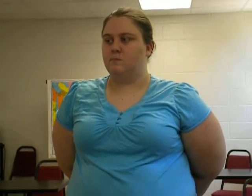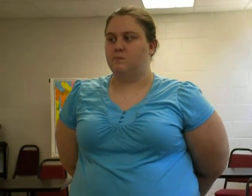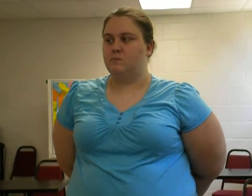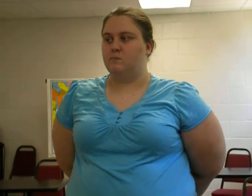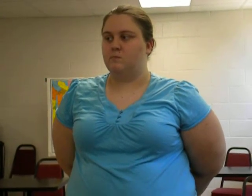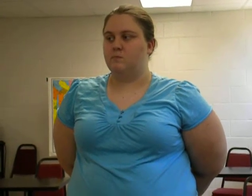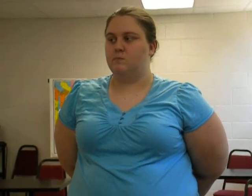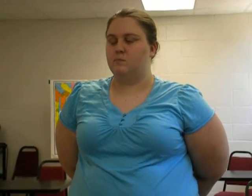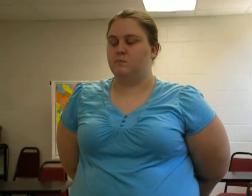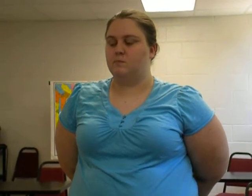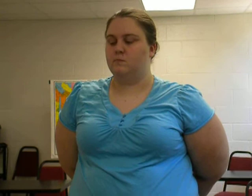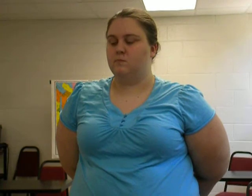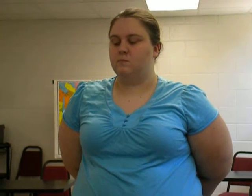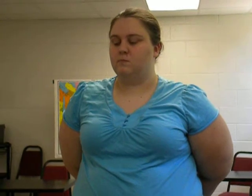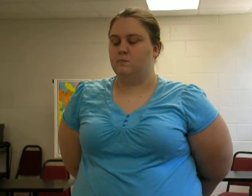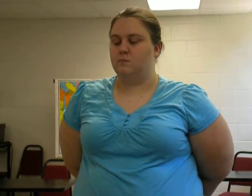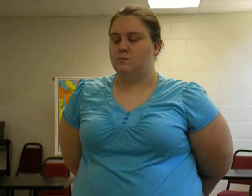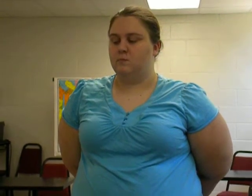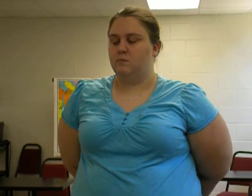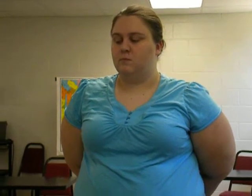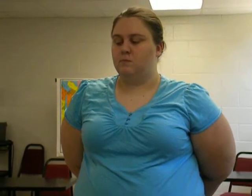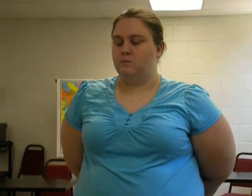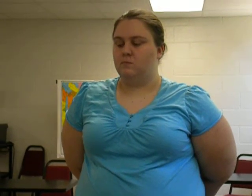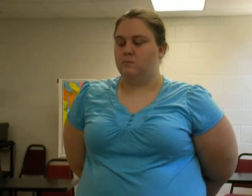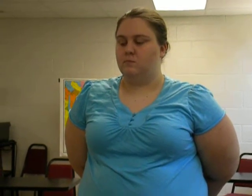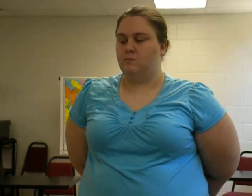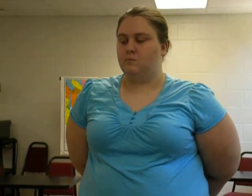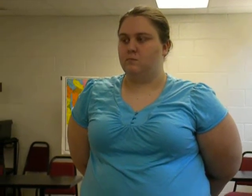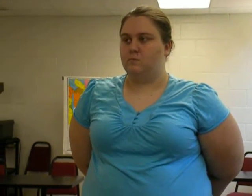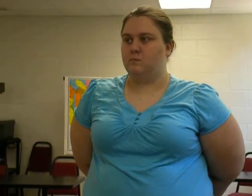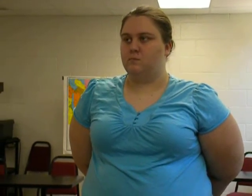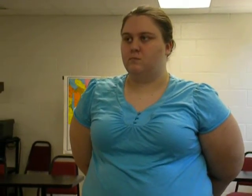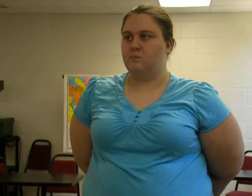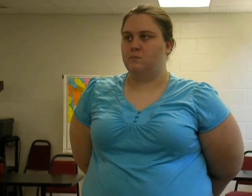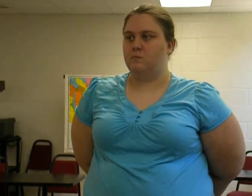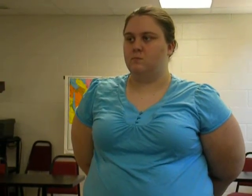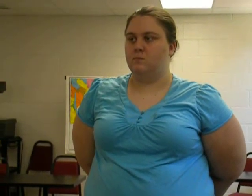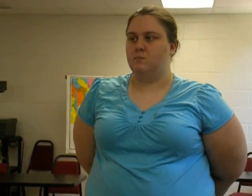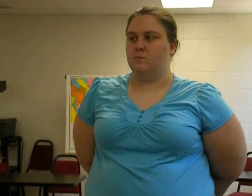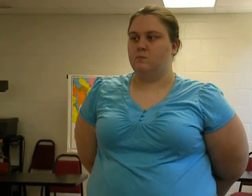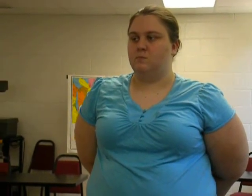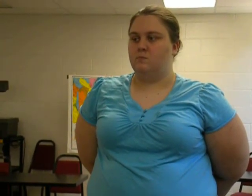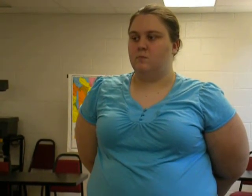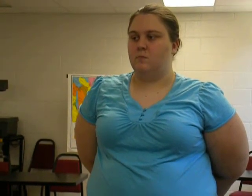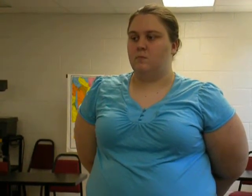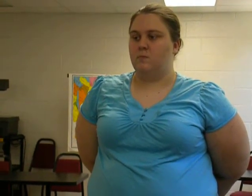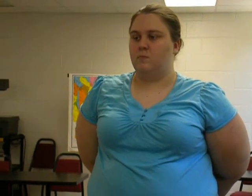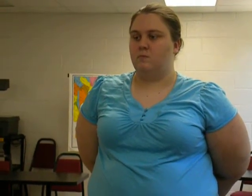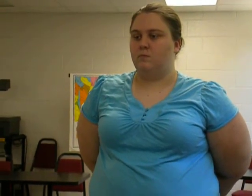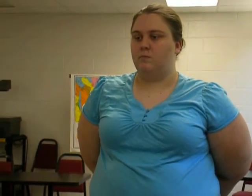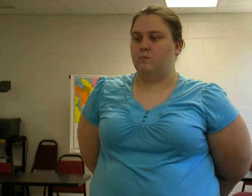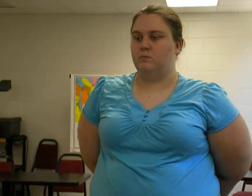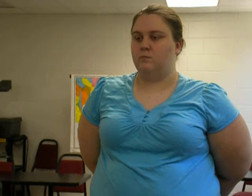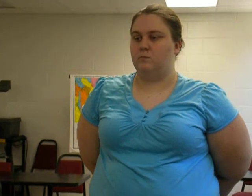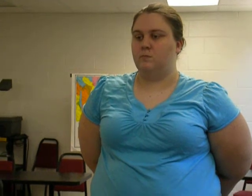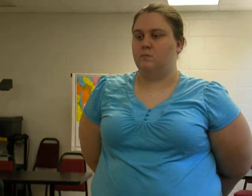fire, about intake, about combustion, about exhaust. These are the 3 working elements of fire that you have to have a